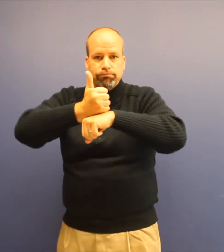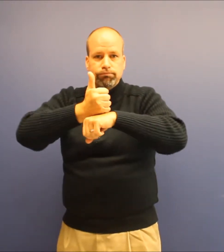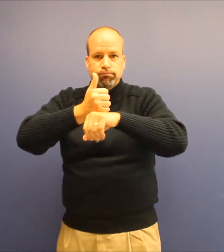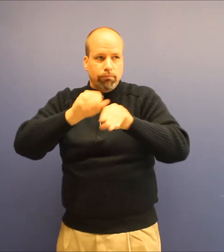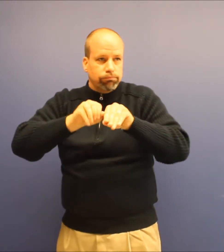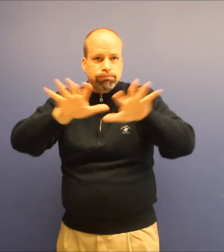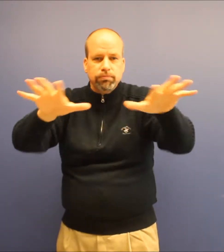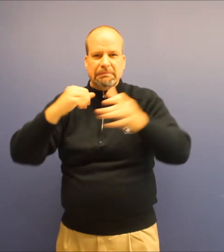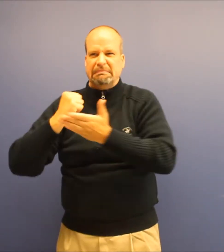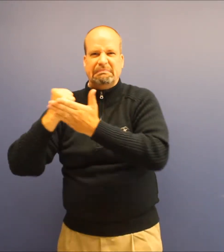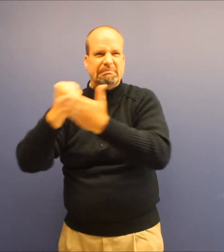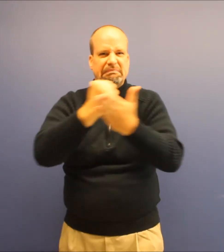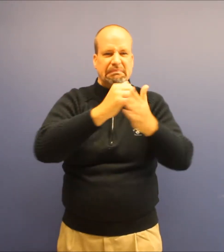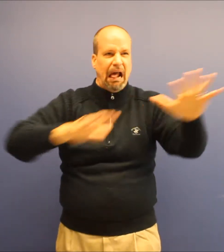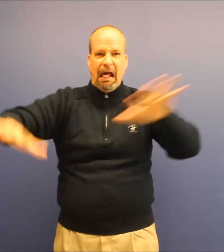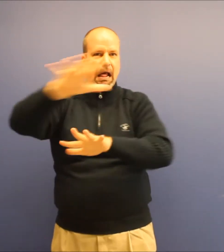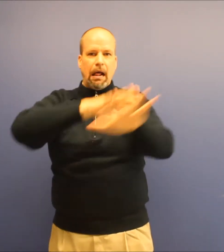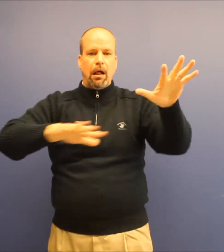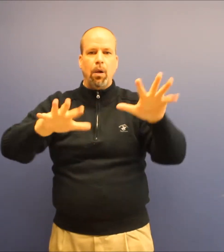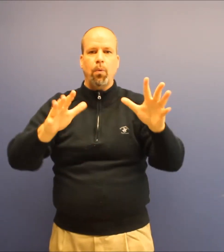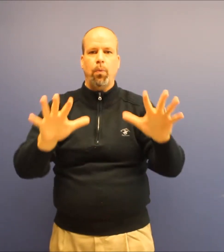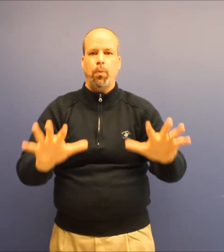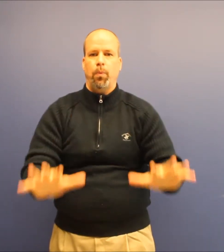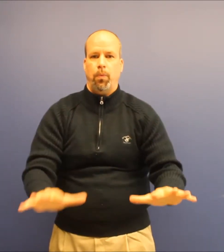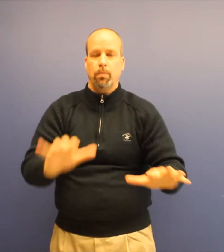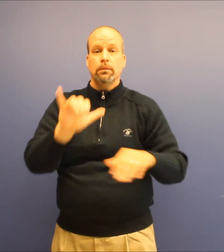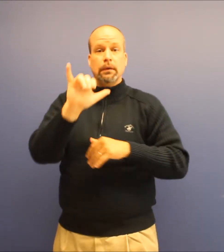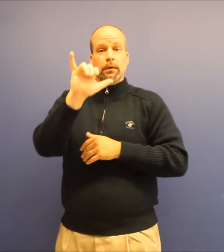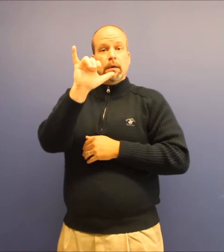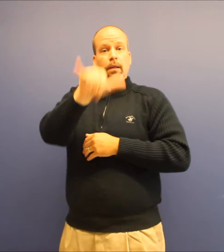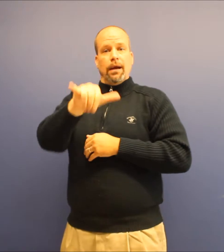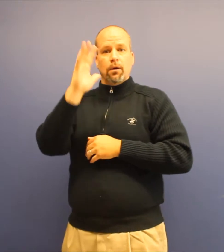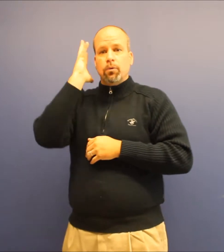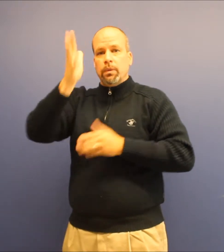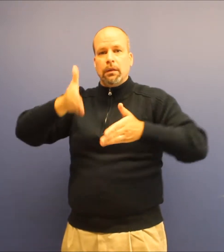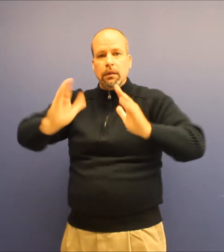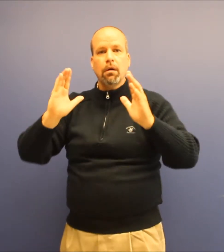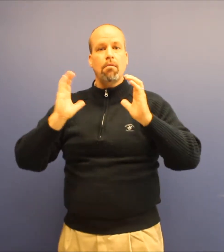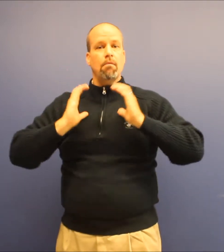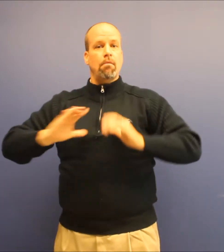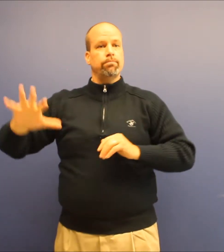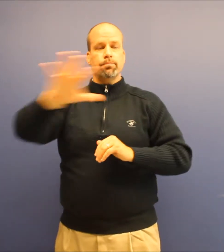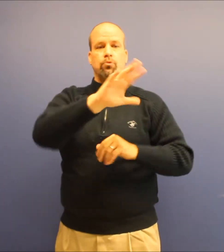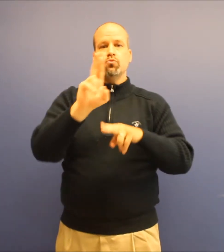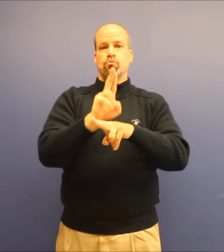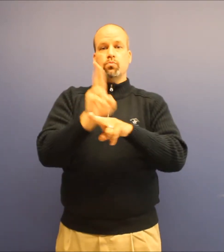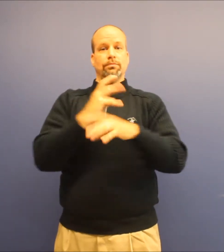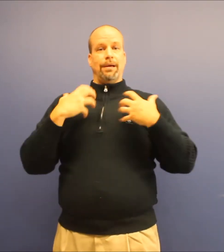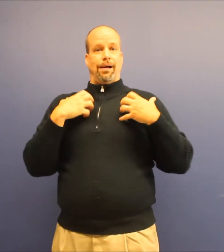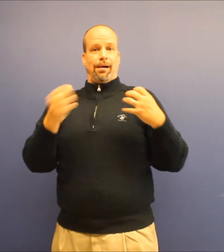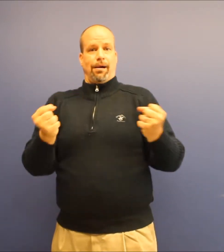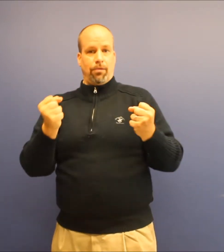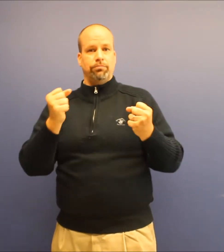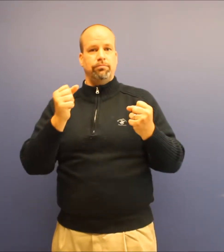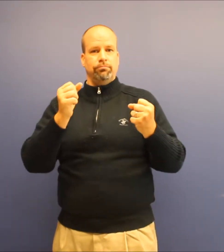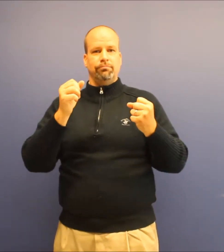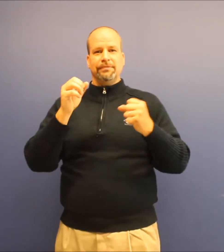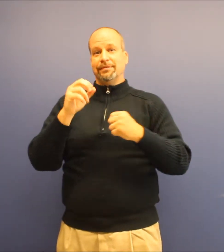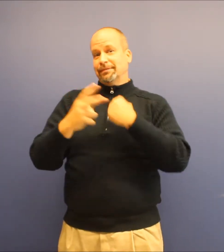catastrophic care and would let consumers use health savings account to pay